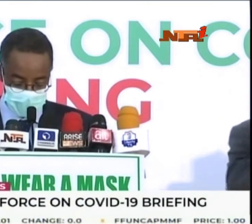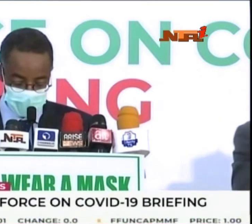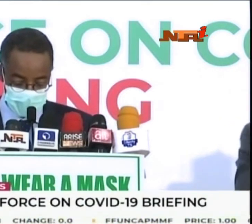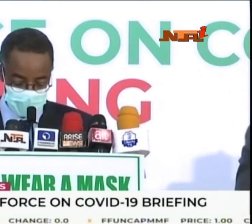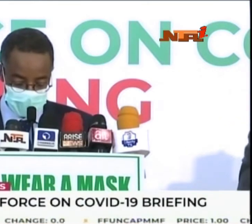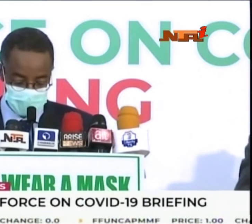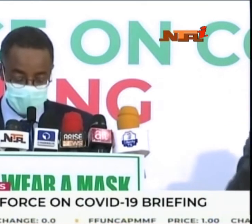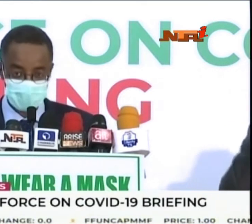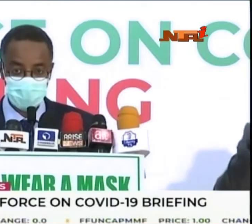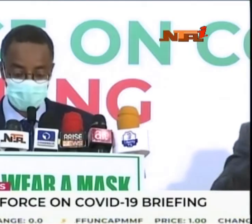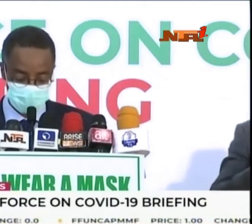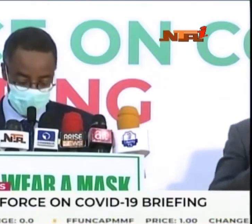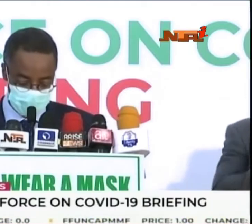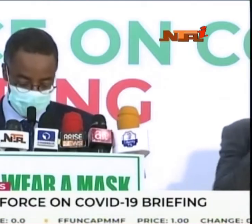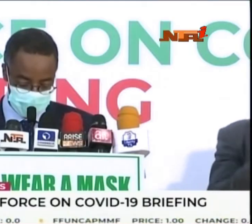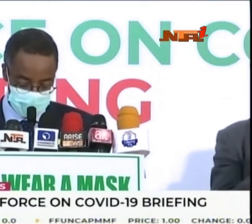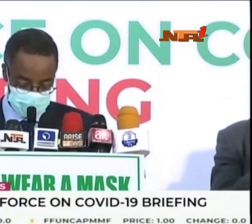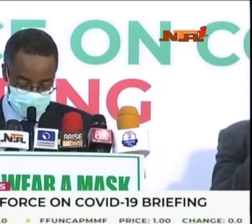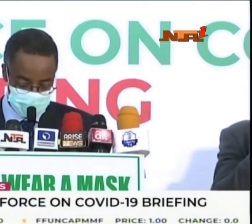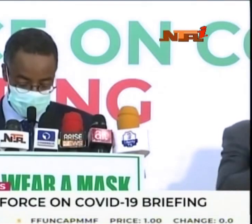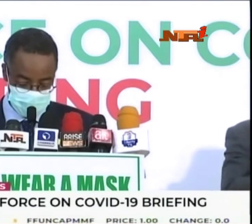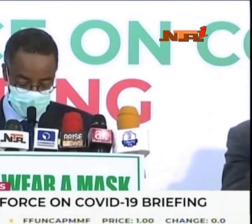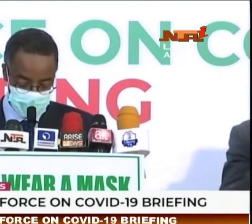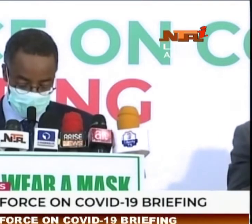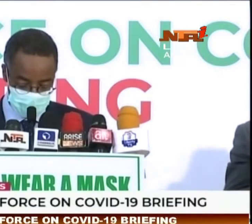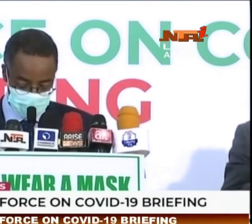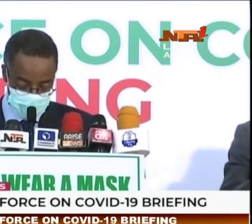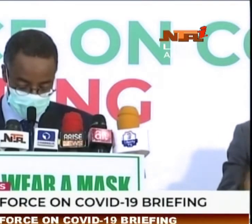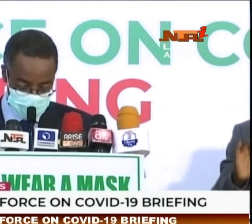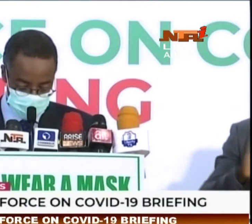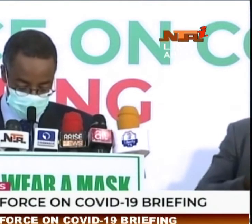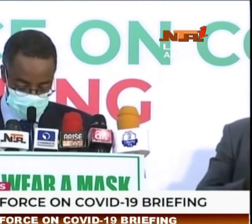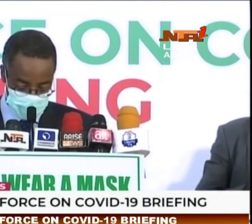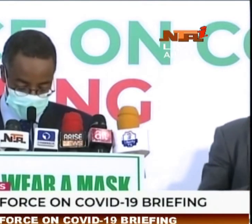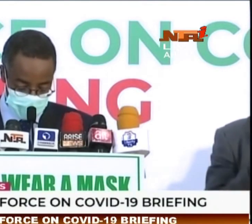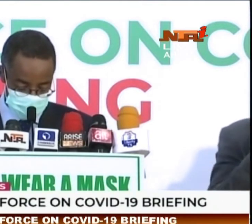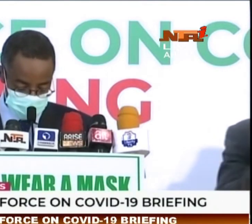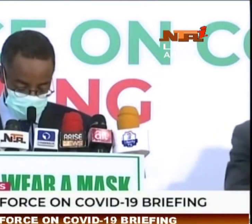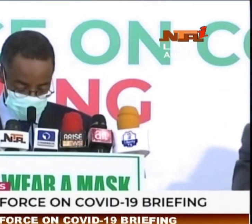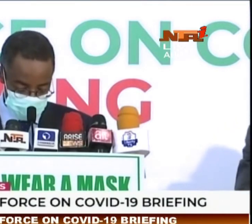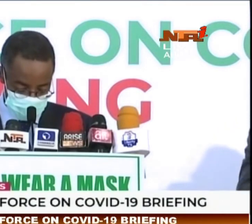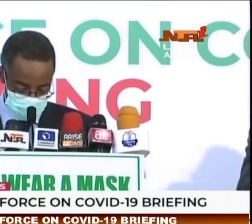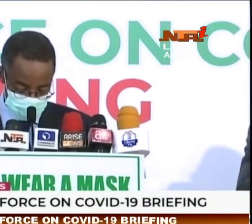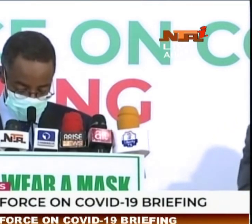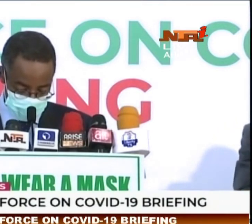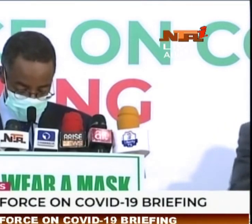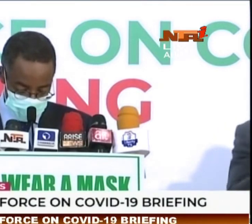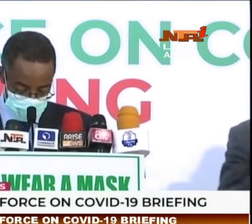and can clearly adhere to non-pharmaceutical interventions will be permitted to operate as normal.